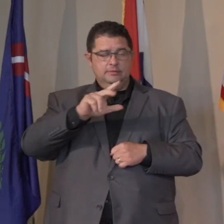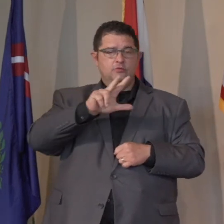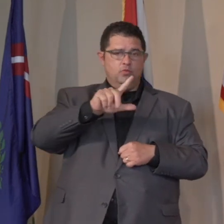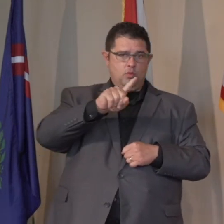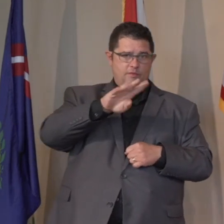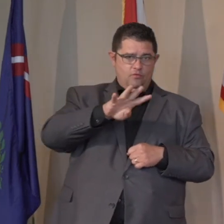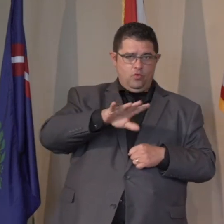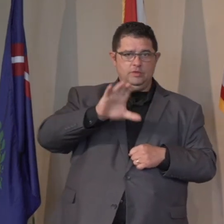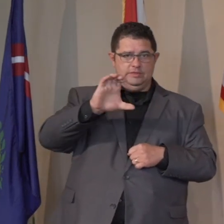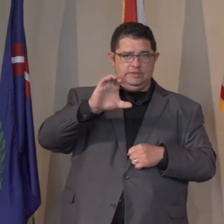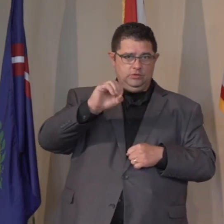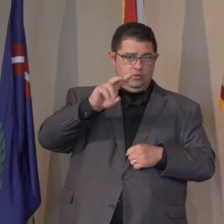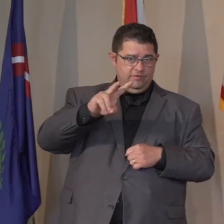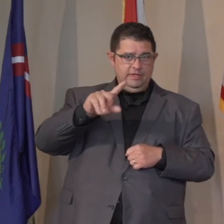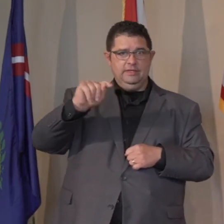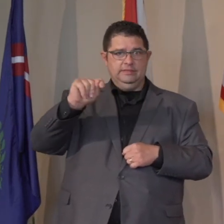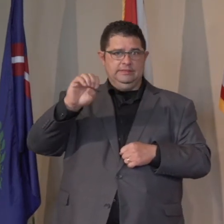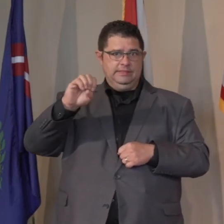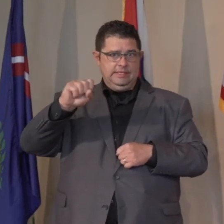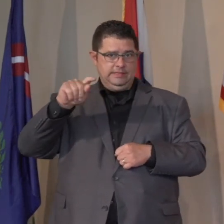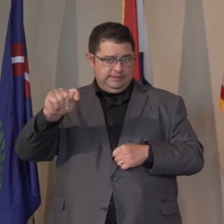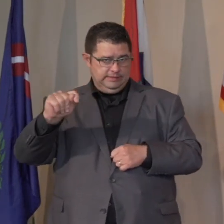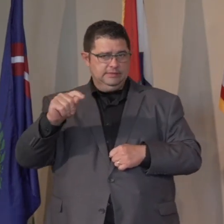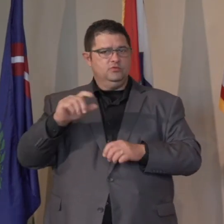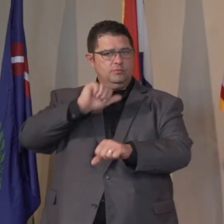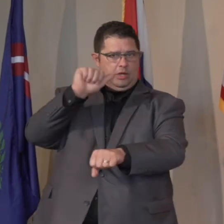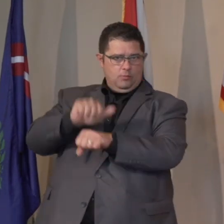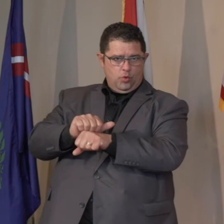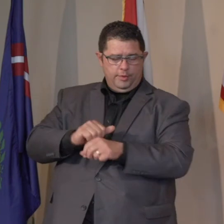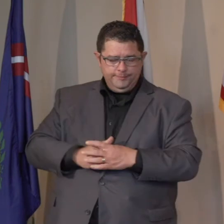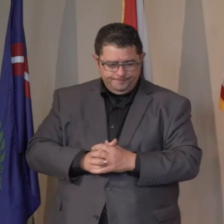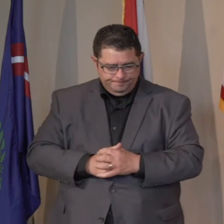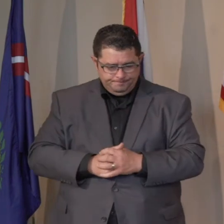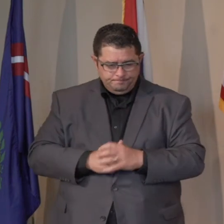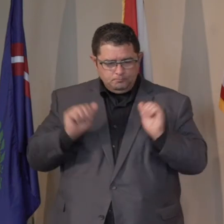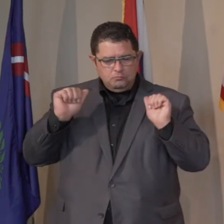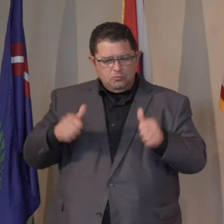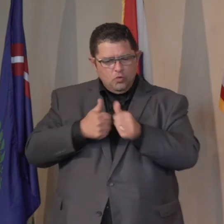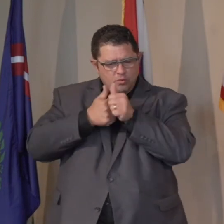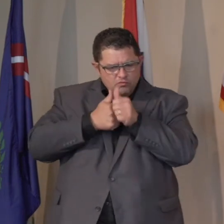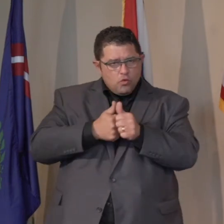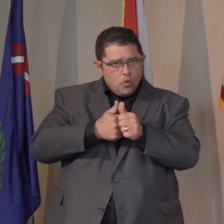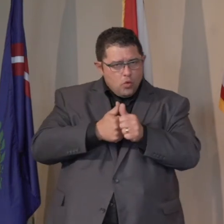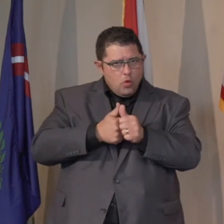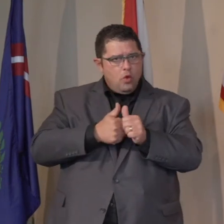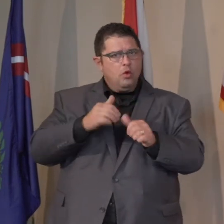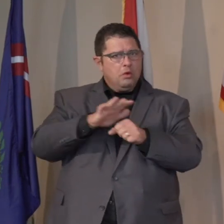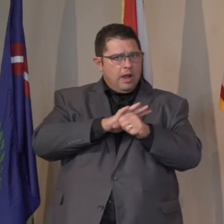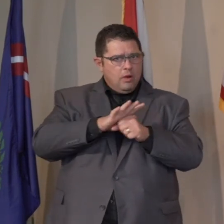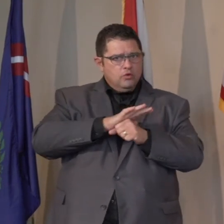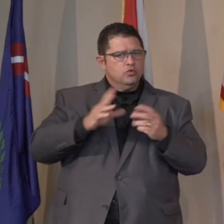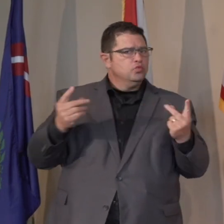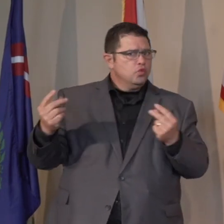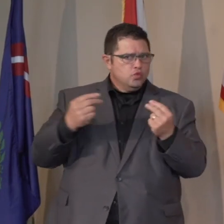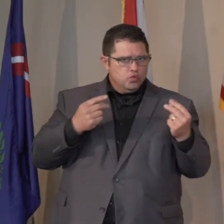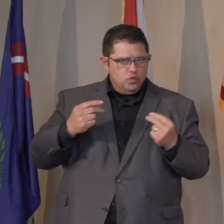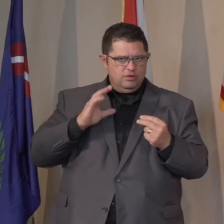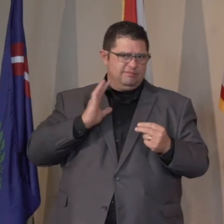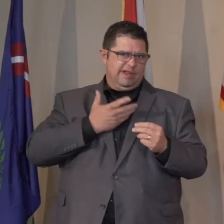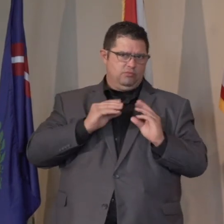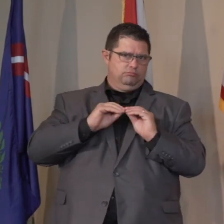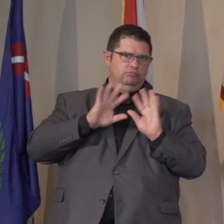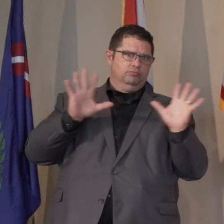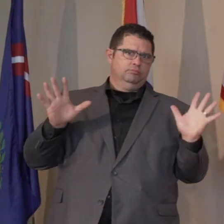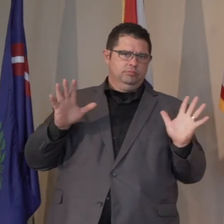314-COVTEST to make an appointment. You can always follow along what the county is doing on our portal, our transparency portal